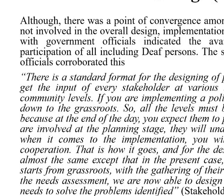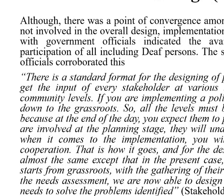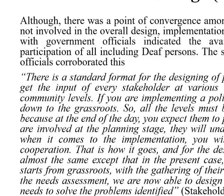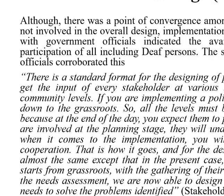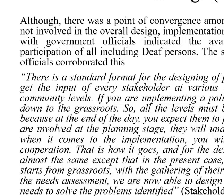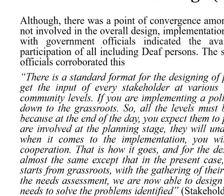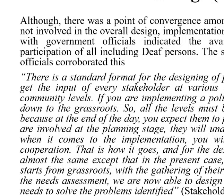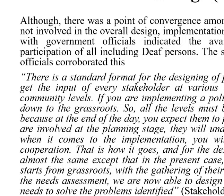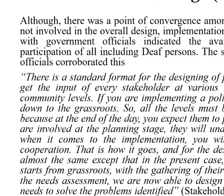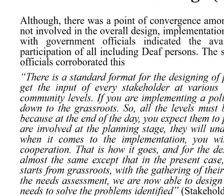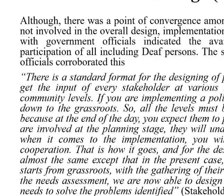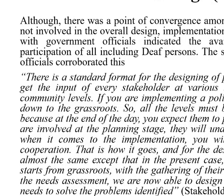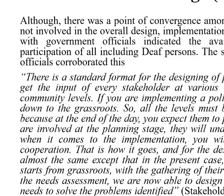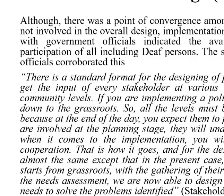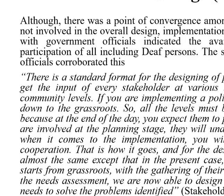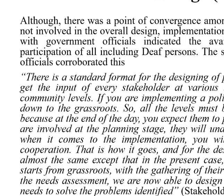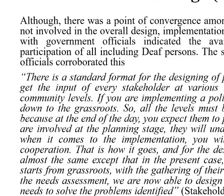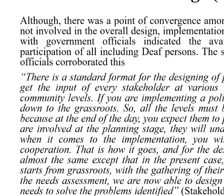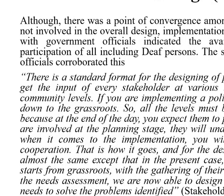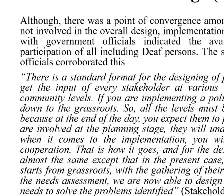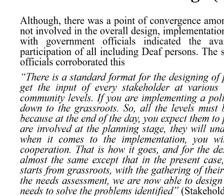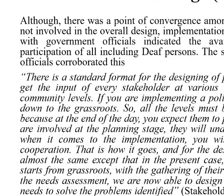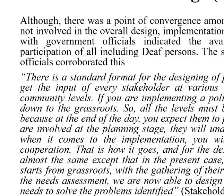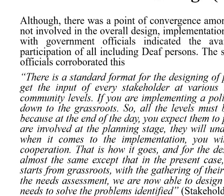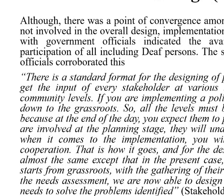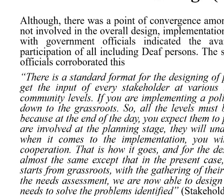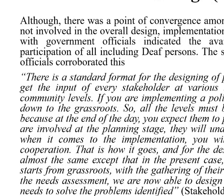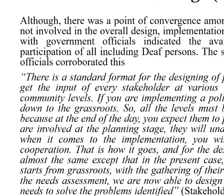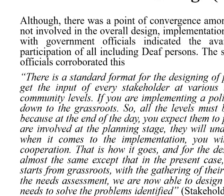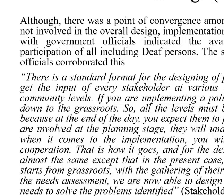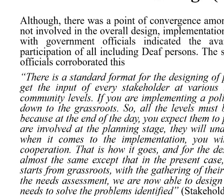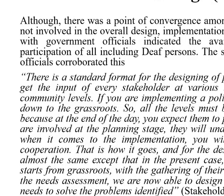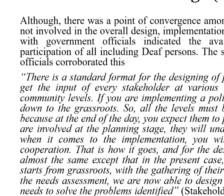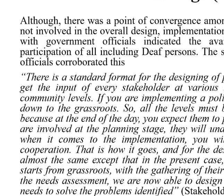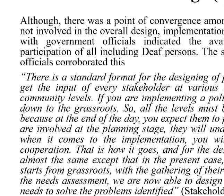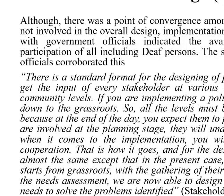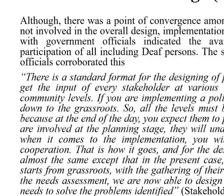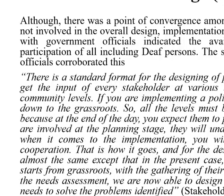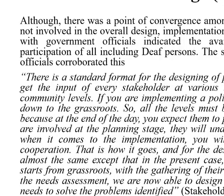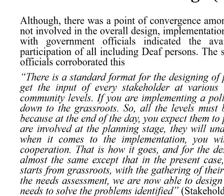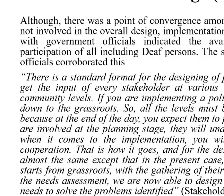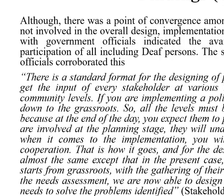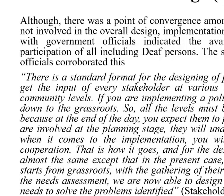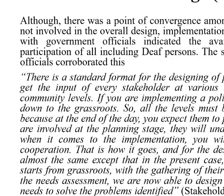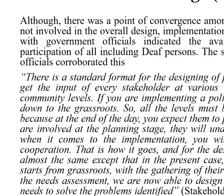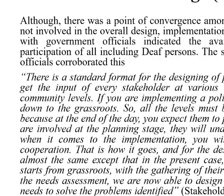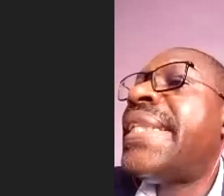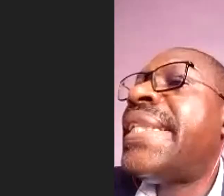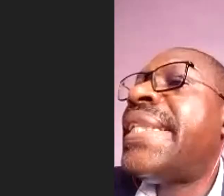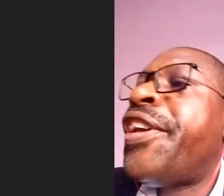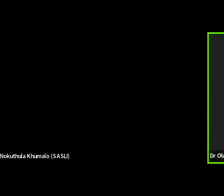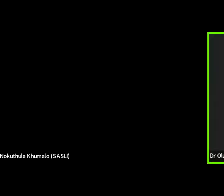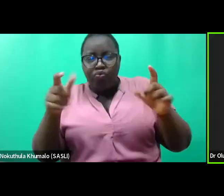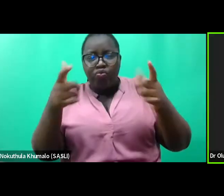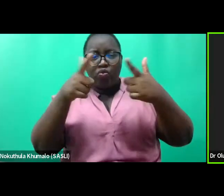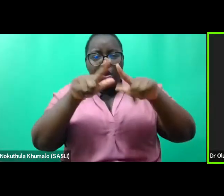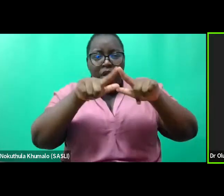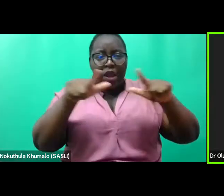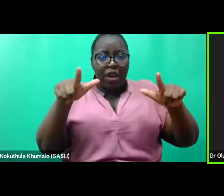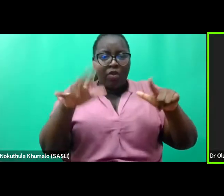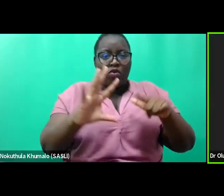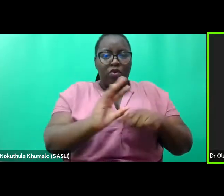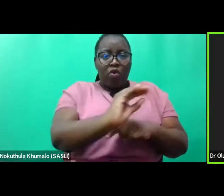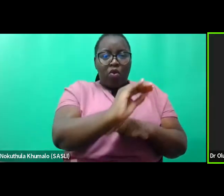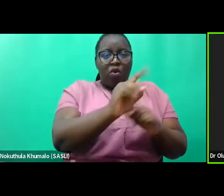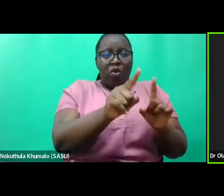case, you must practically get the input of every stakeholder at every levels. These are the federal, state, and